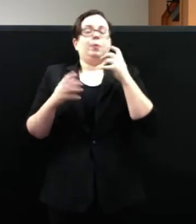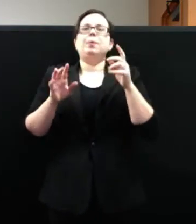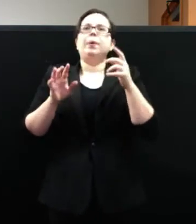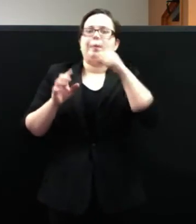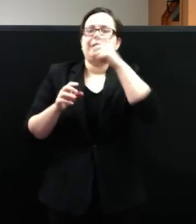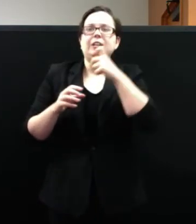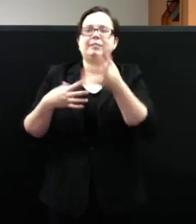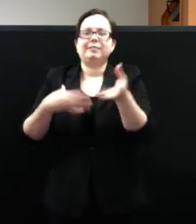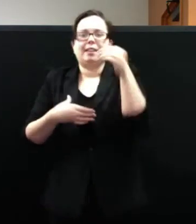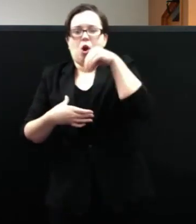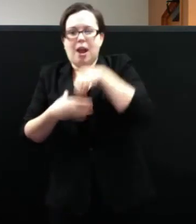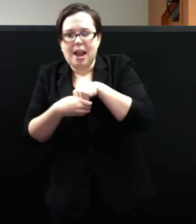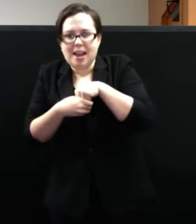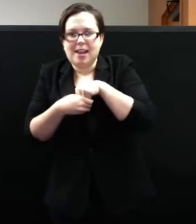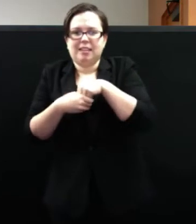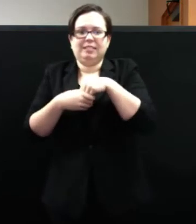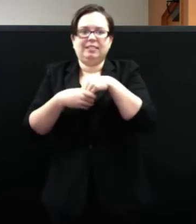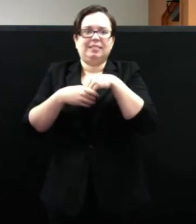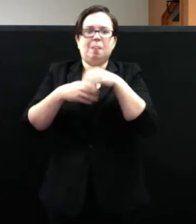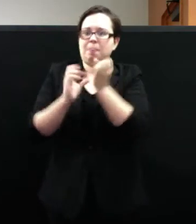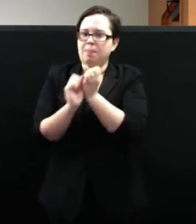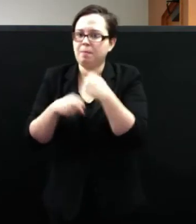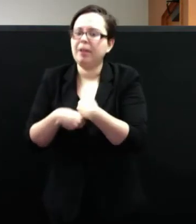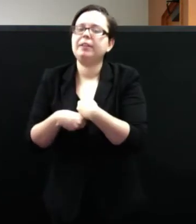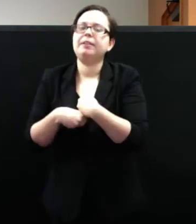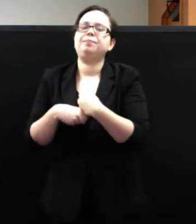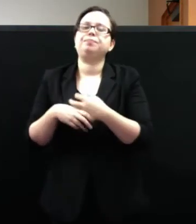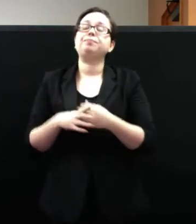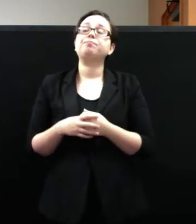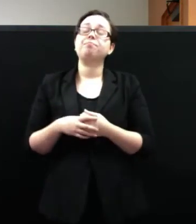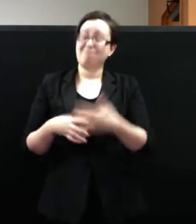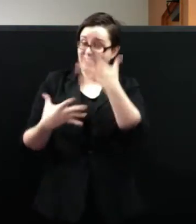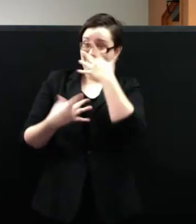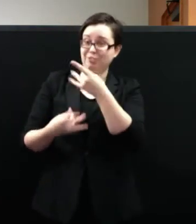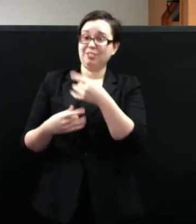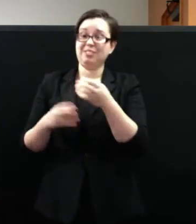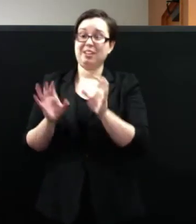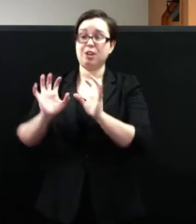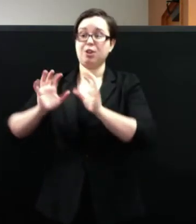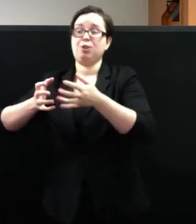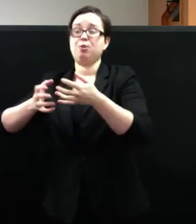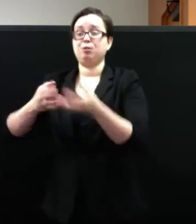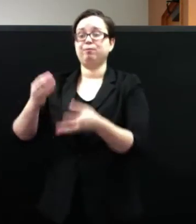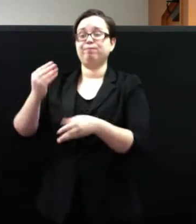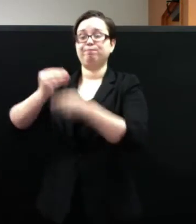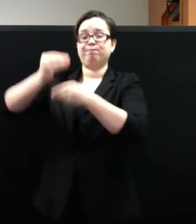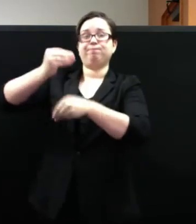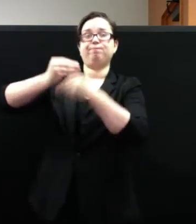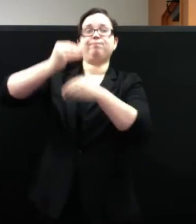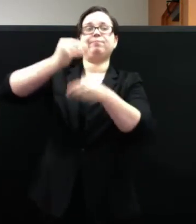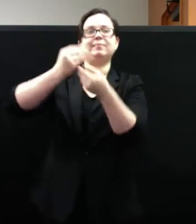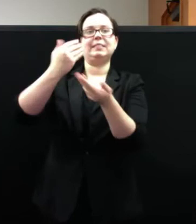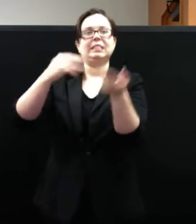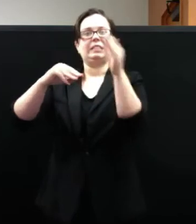interesting that the groups spontaneously mix and add additional layers of organization to it. To deal with contradictions, for example, they add